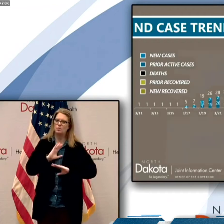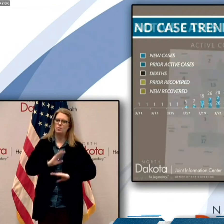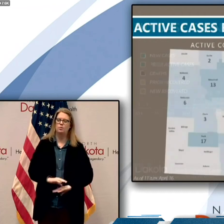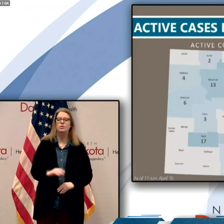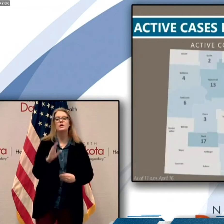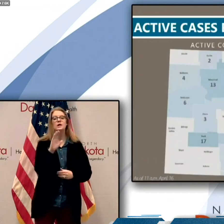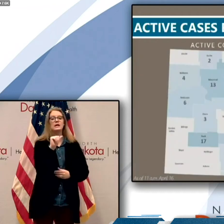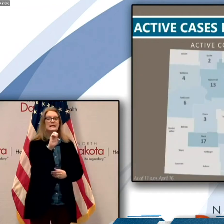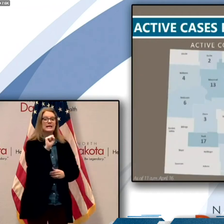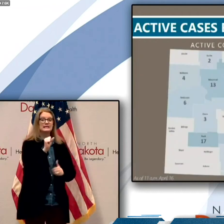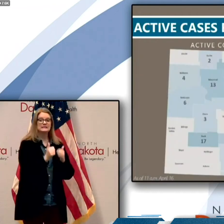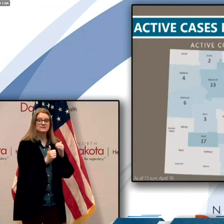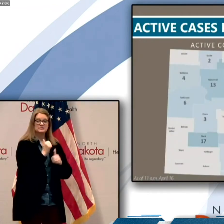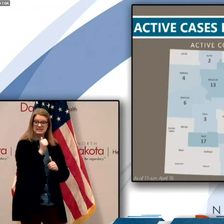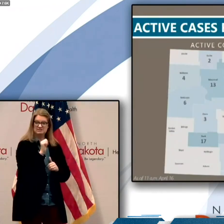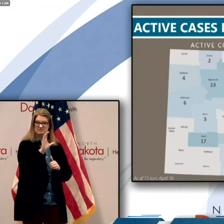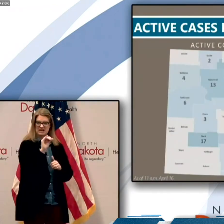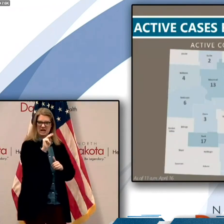county, we